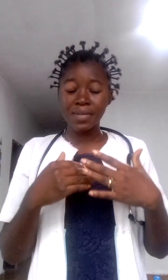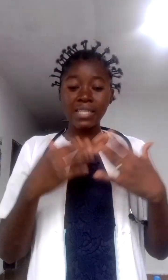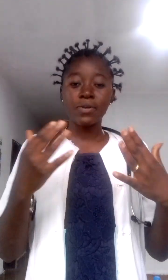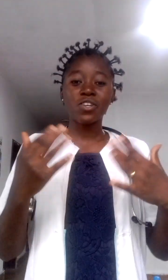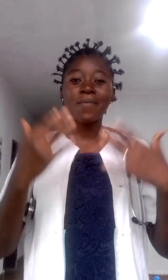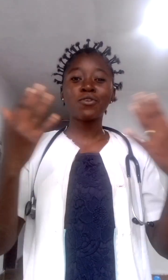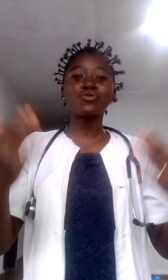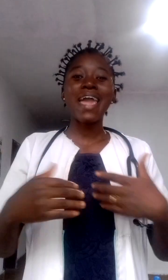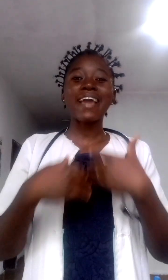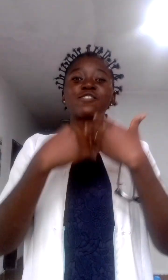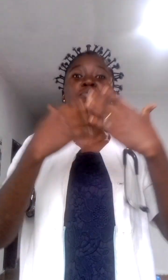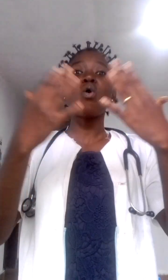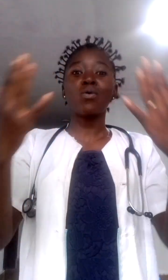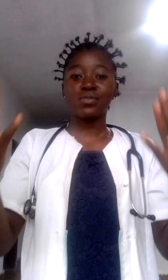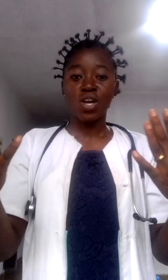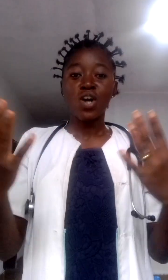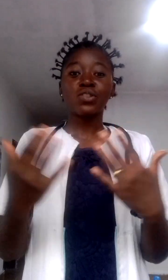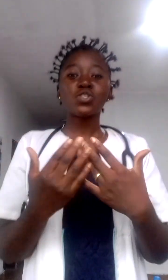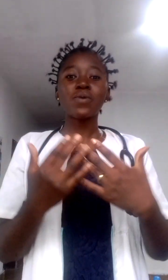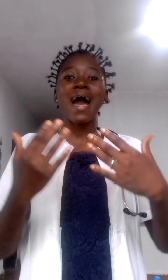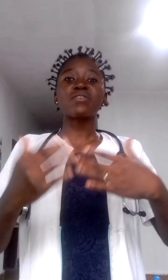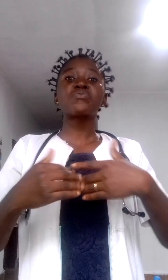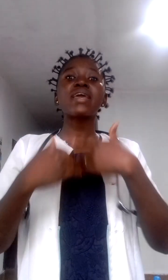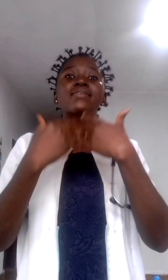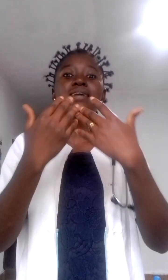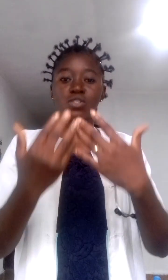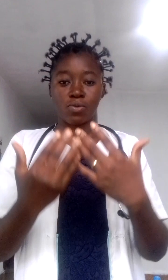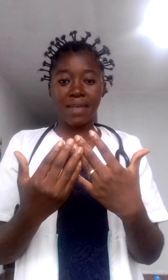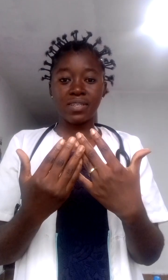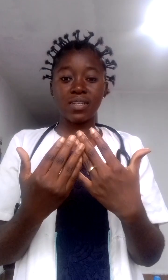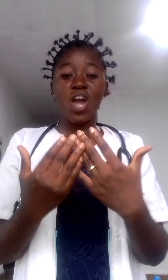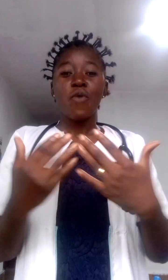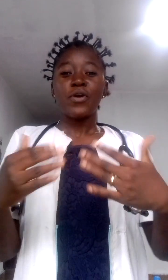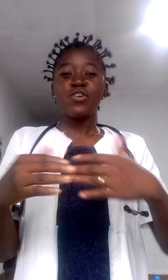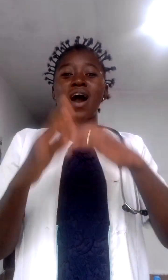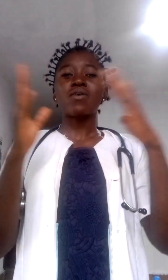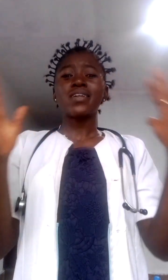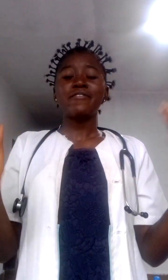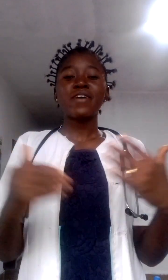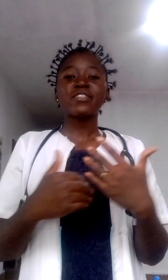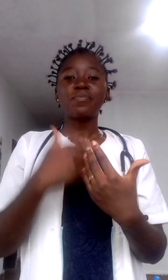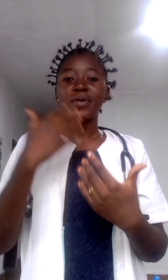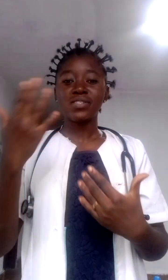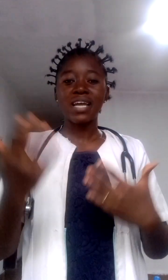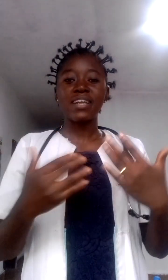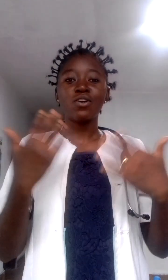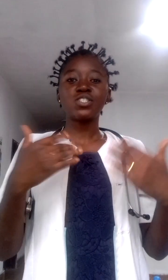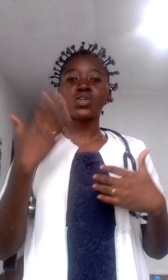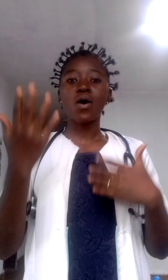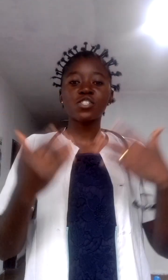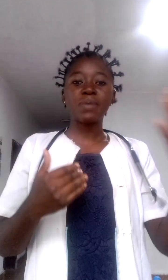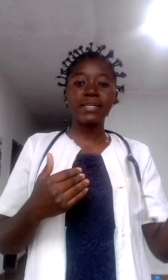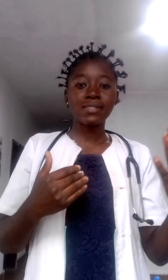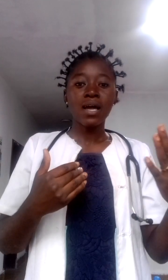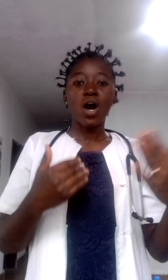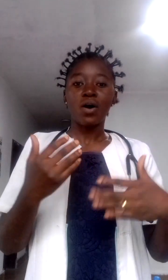susceptibility, those who are exposed, those who are at risk to having it. When you're around an infected person and he or she talks, speaks,